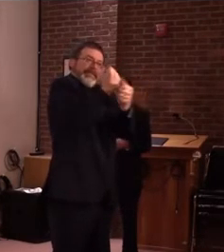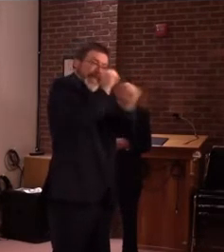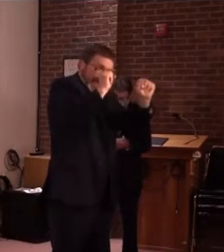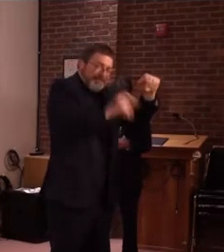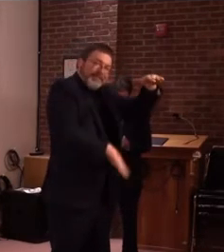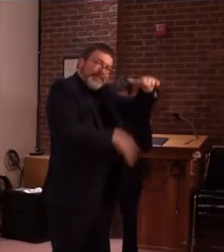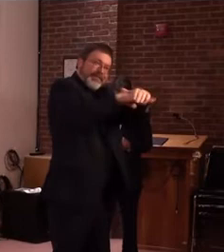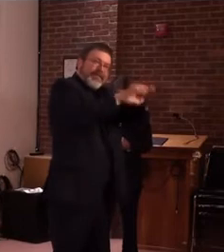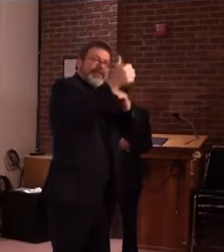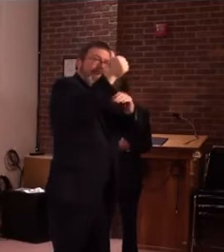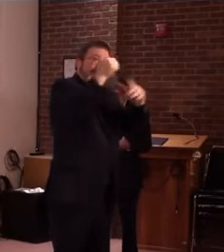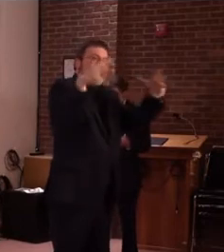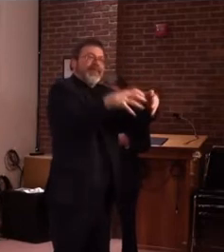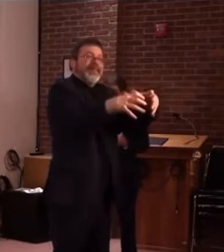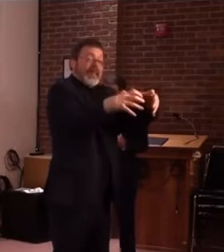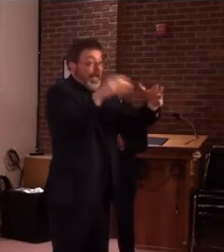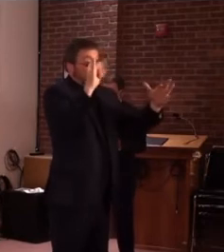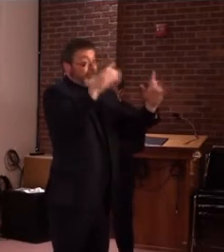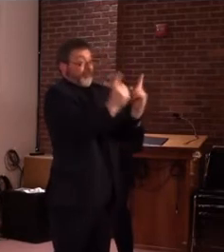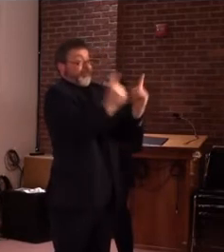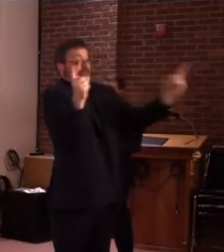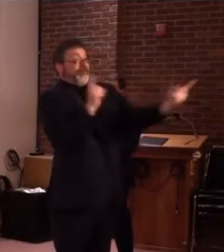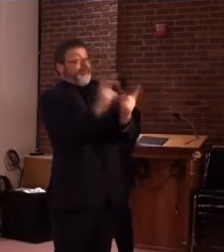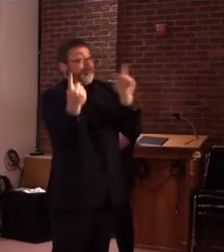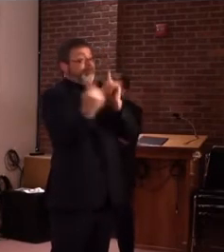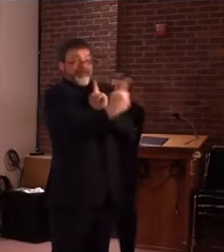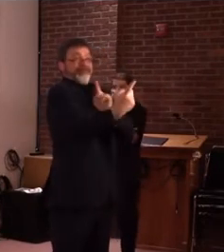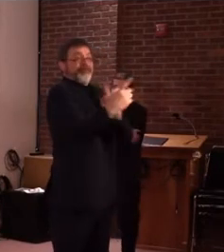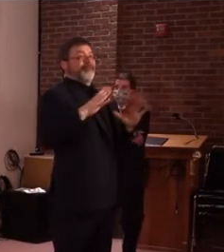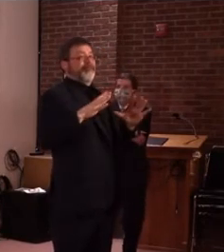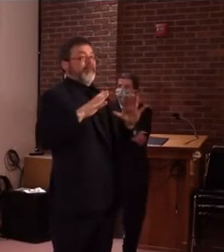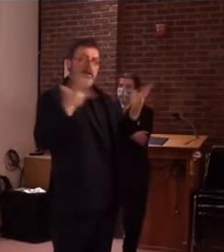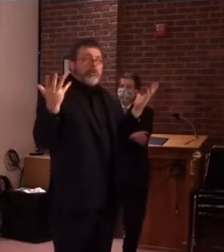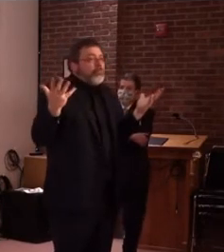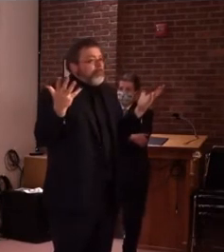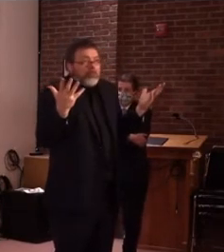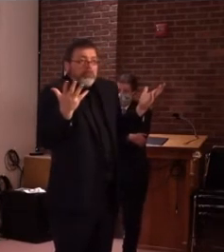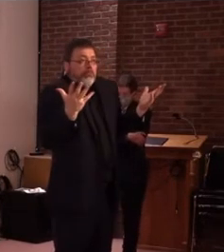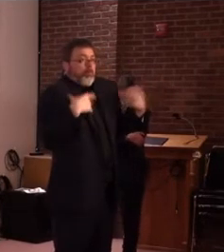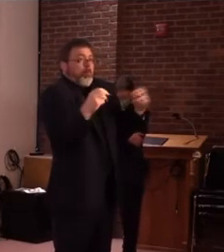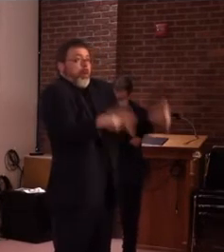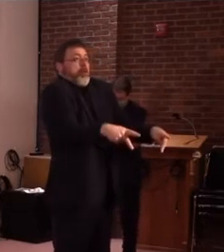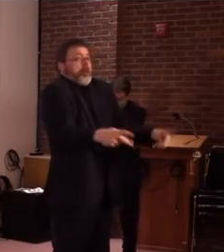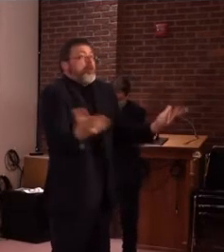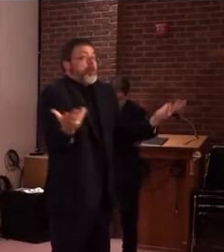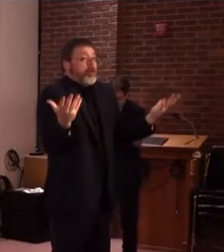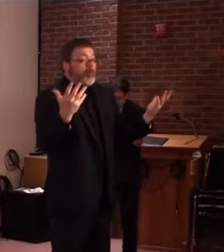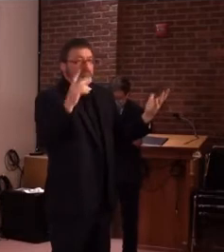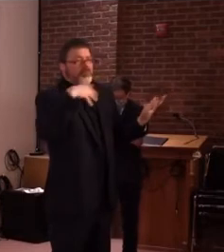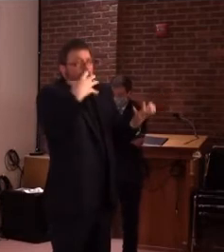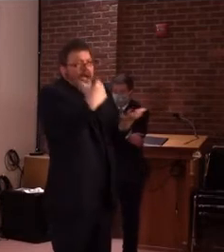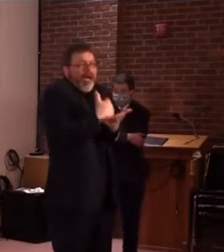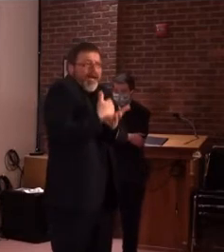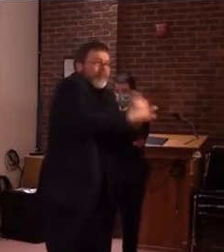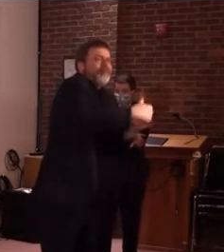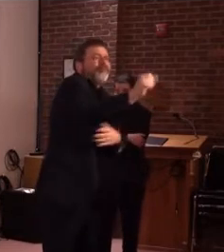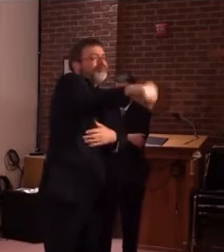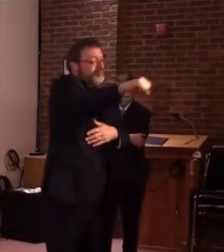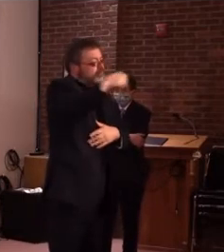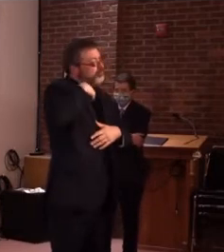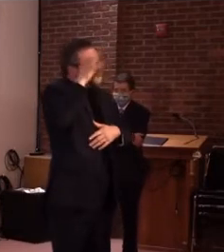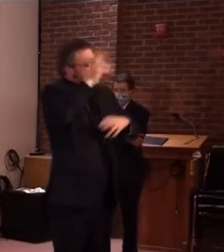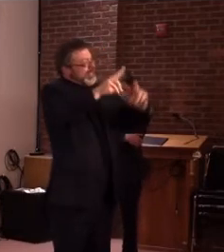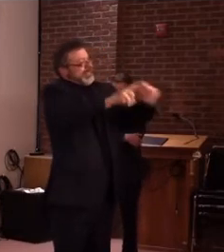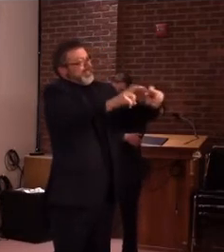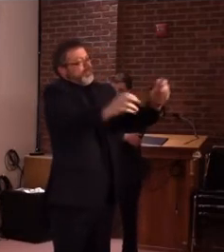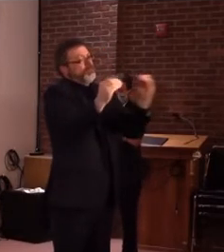that would be accomplished. So I would want to do whatever we can to help out. But let me look into it, Greg.